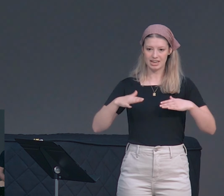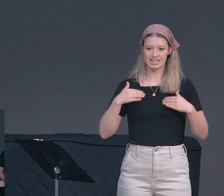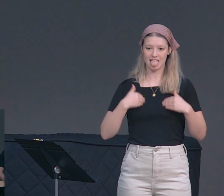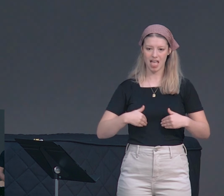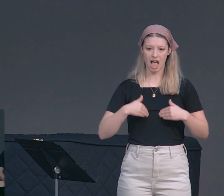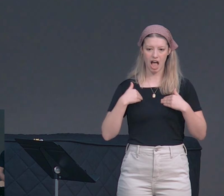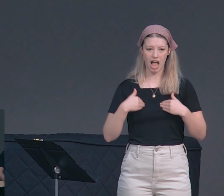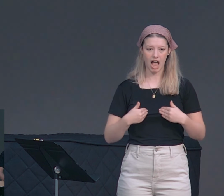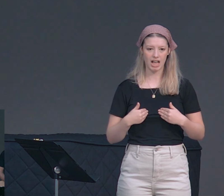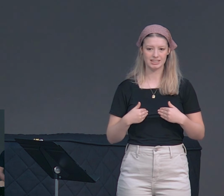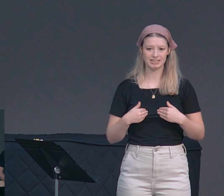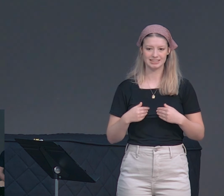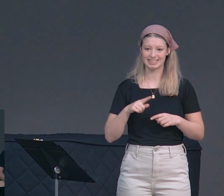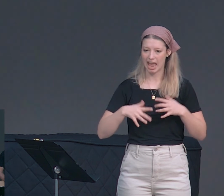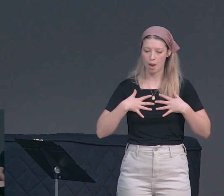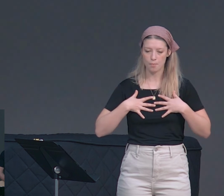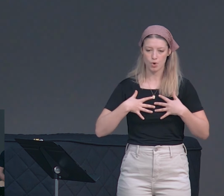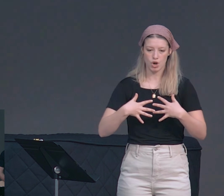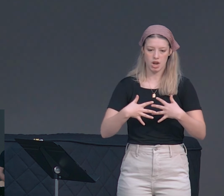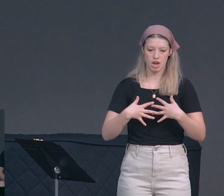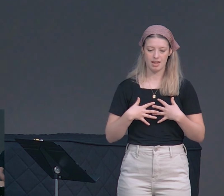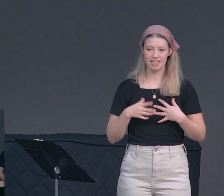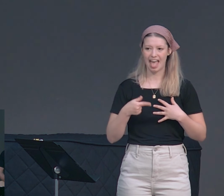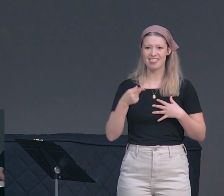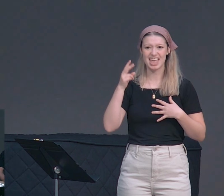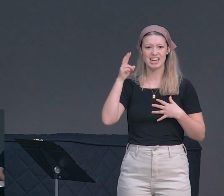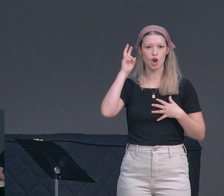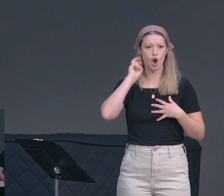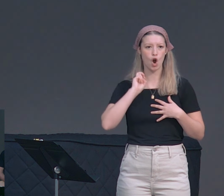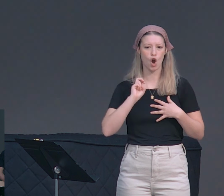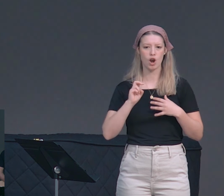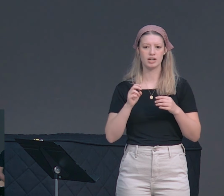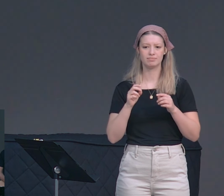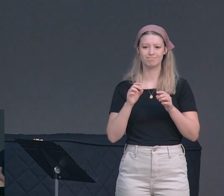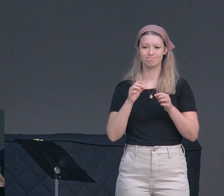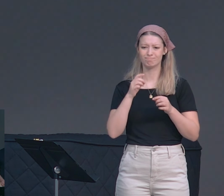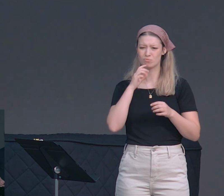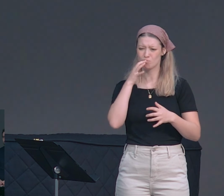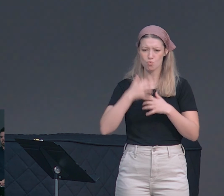And cutting through the air, an insult was hurled at Jesus.